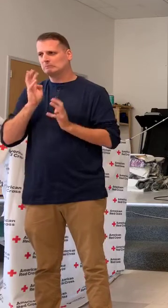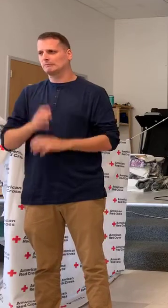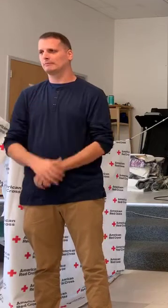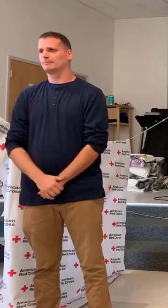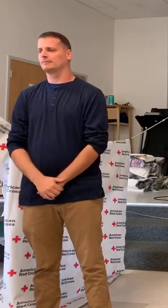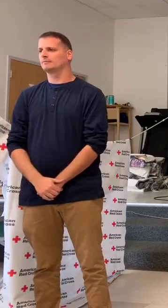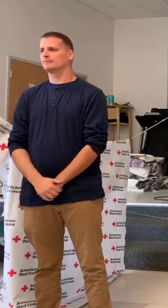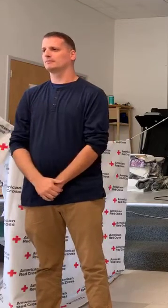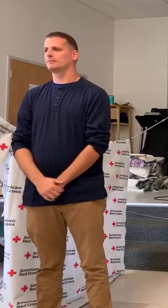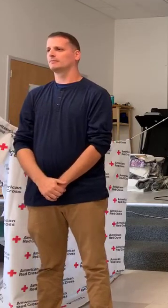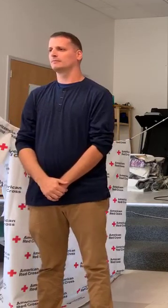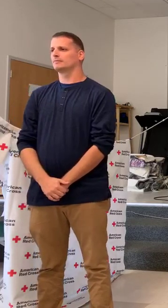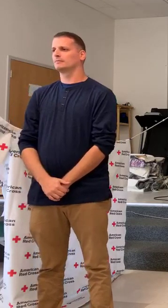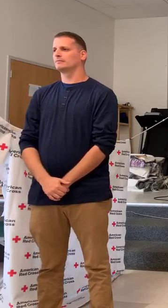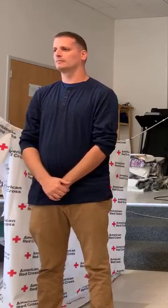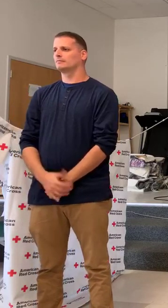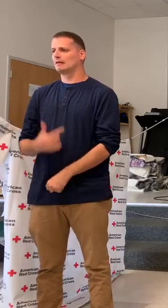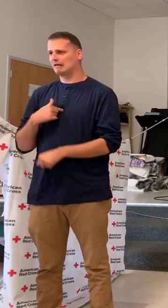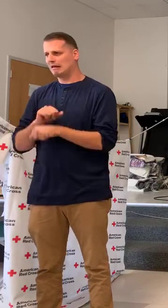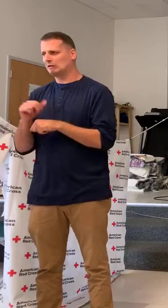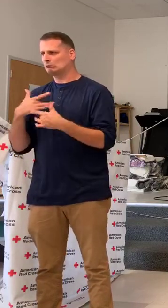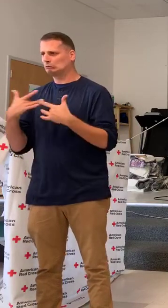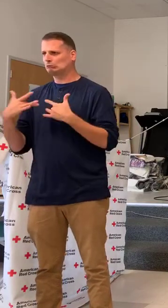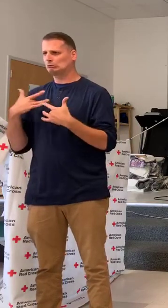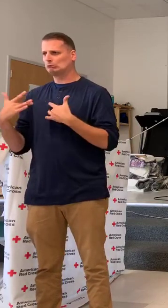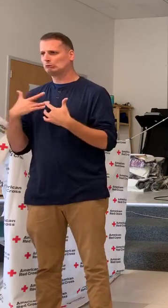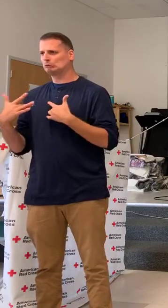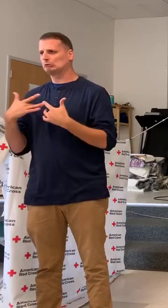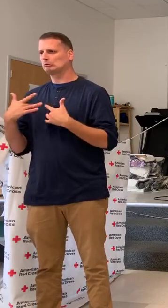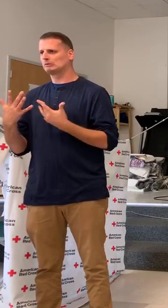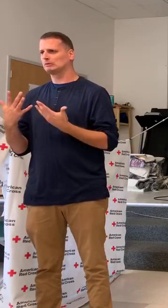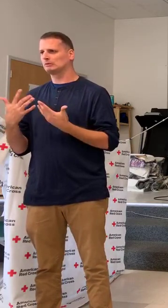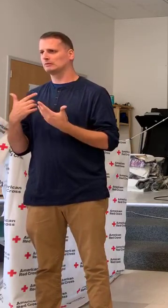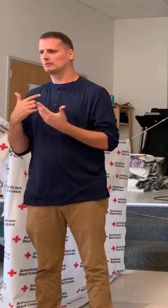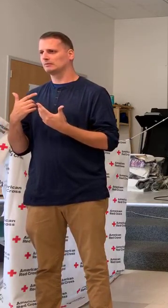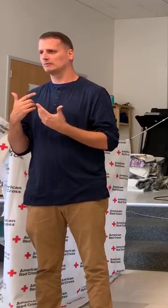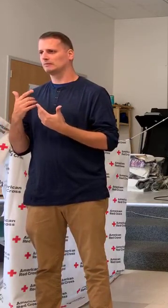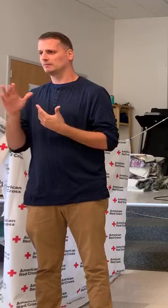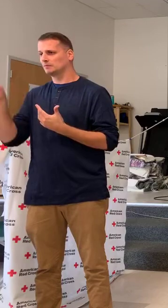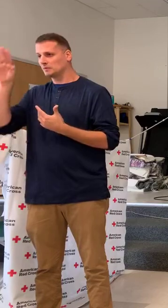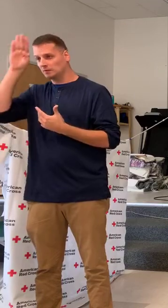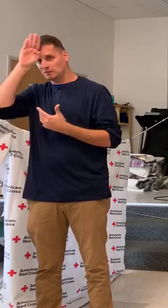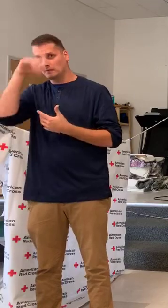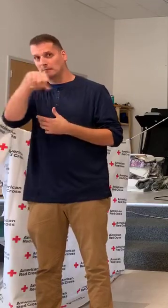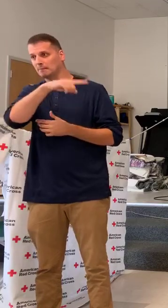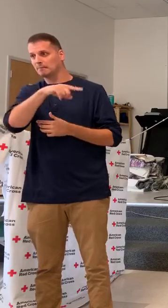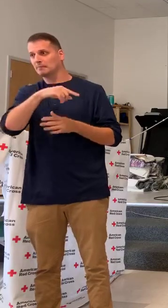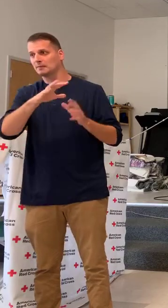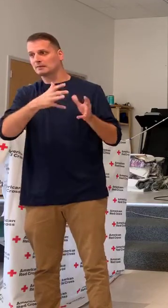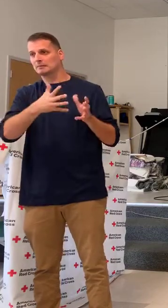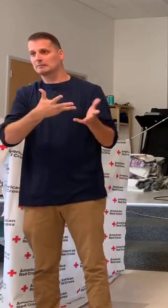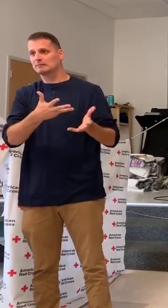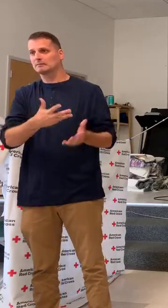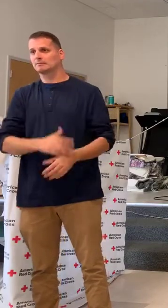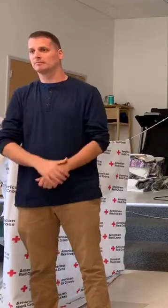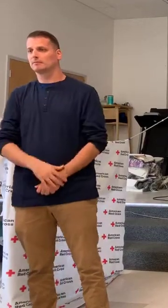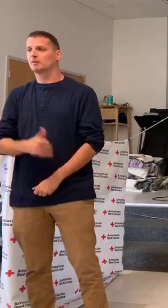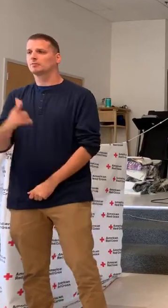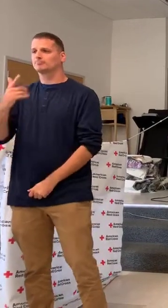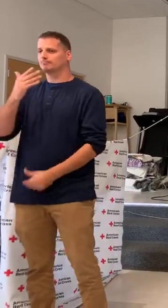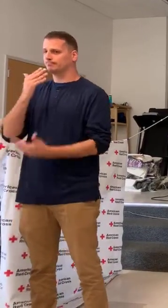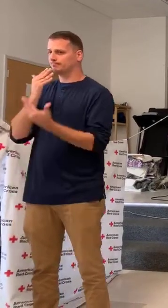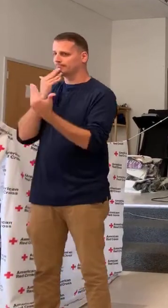And I worry about them. And I worry about you guys out there. I definitely appreciate the concern for the online